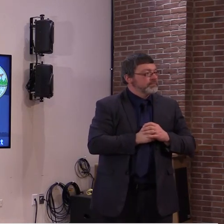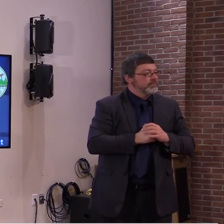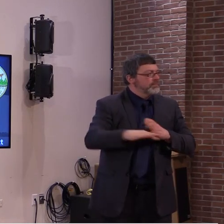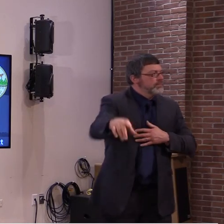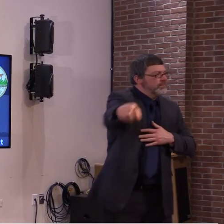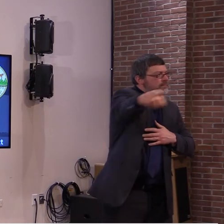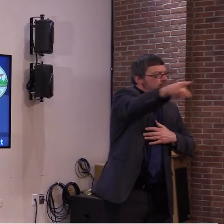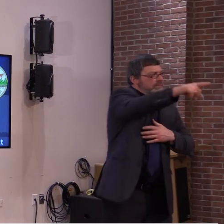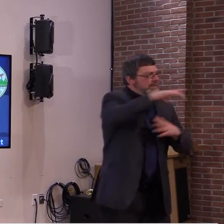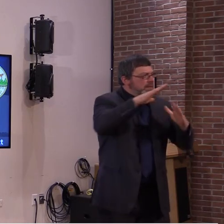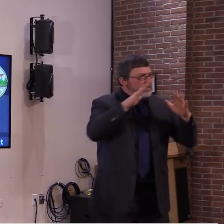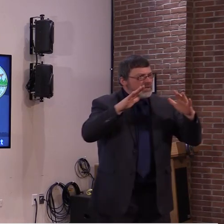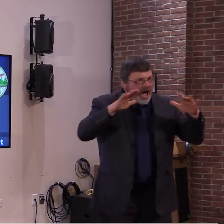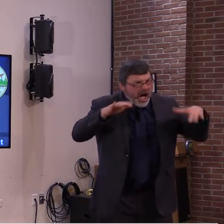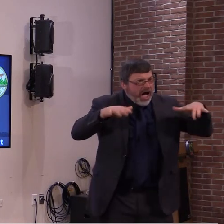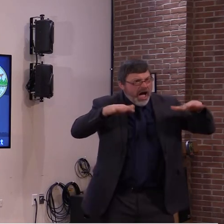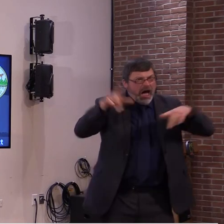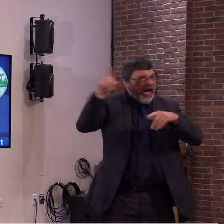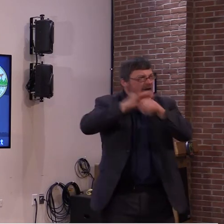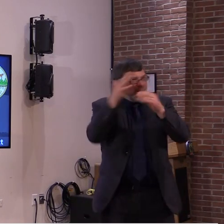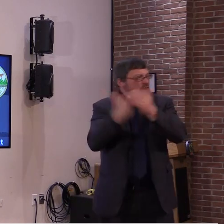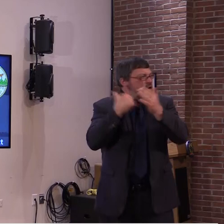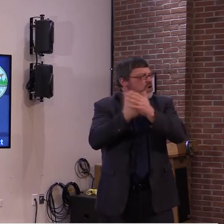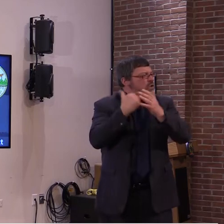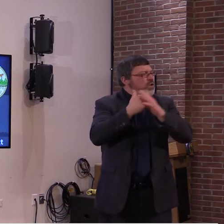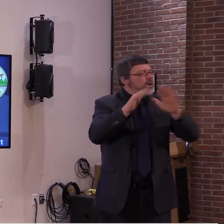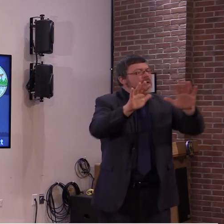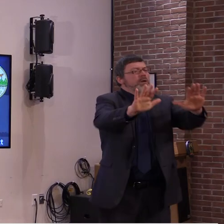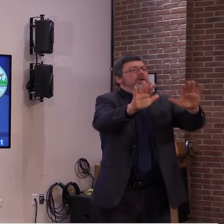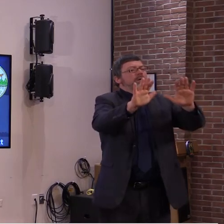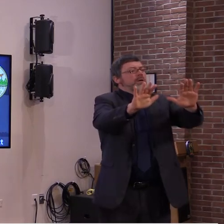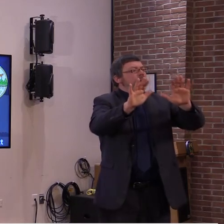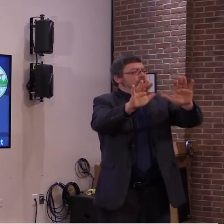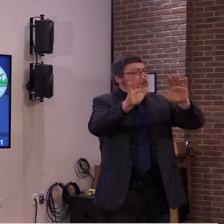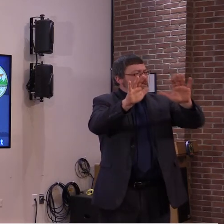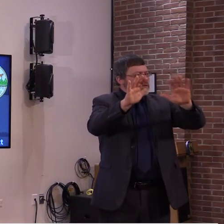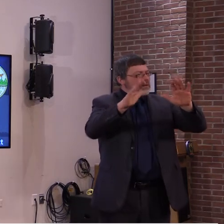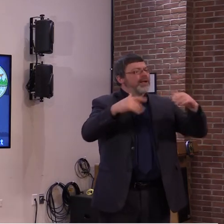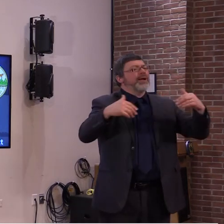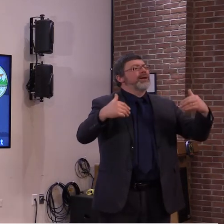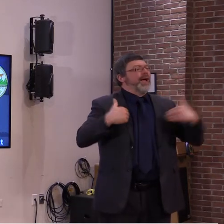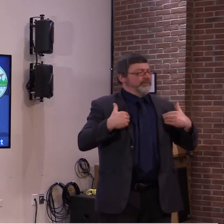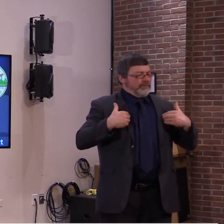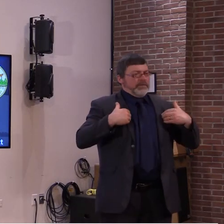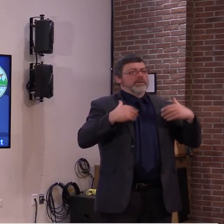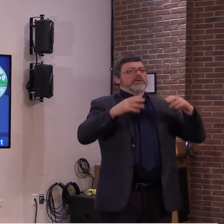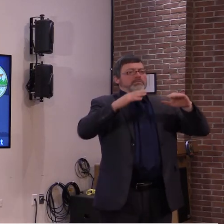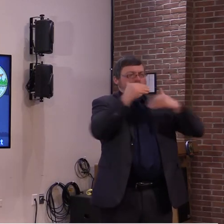avoiding crowded indoor spaces. I'll turn it back to the governor now.